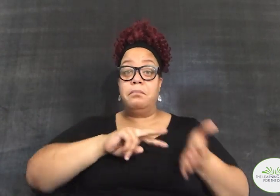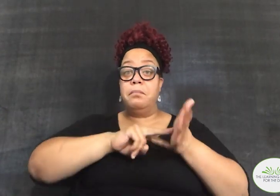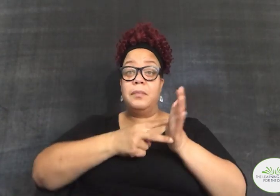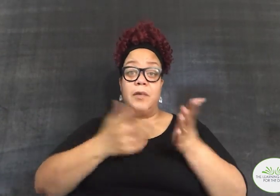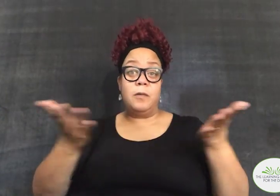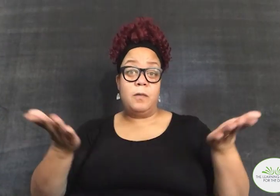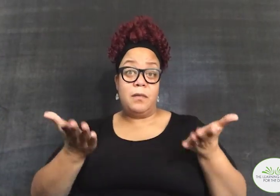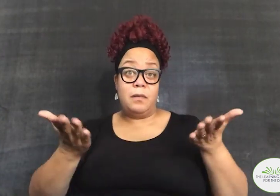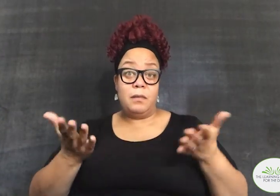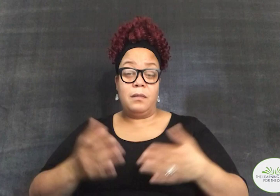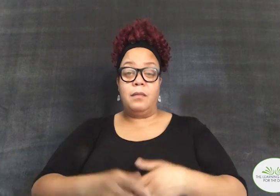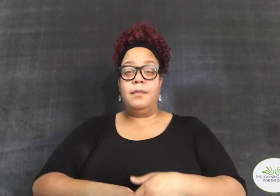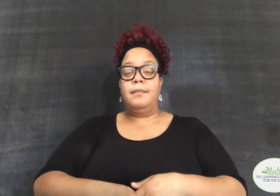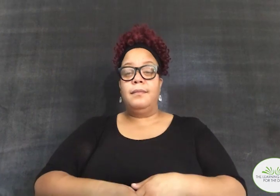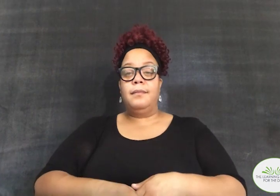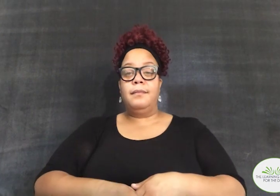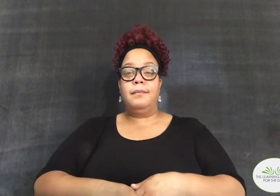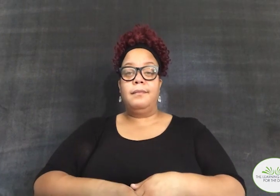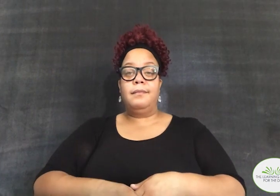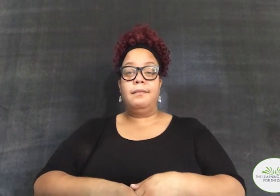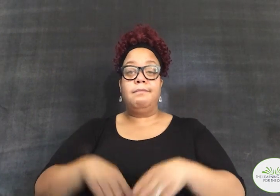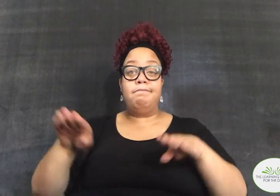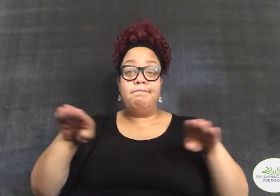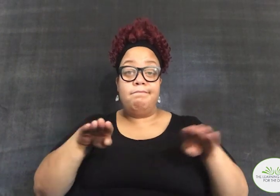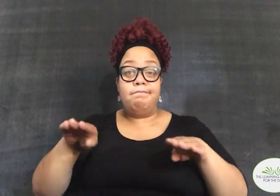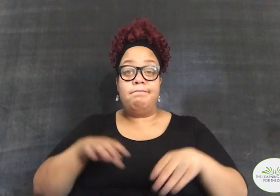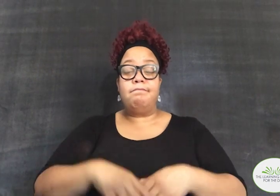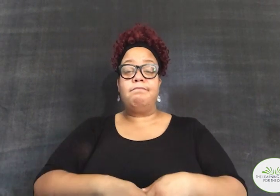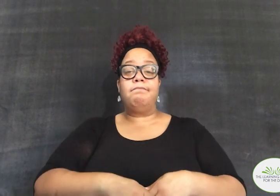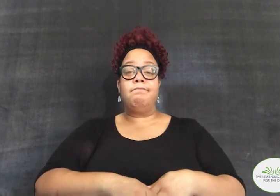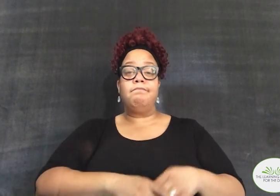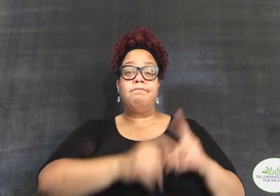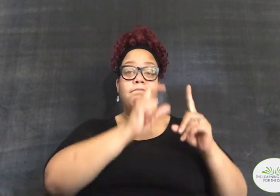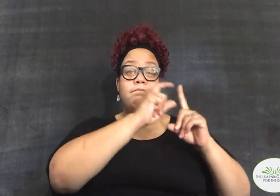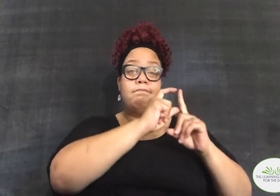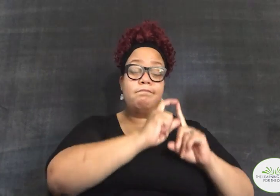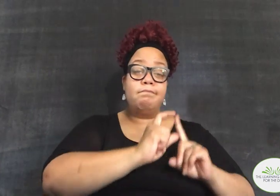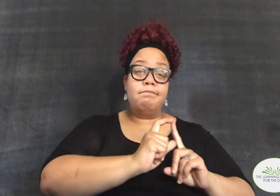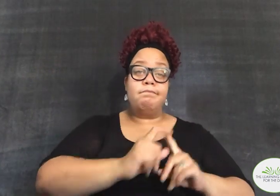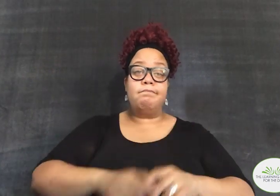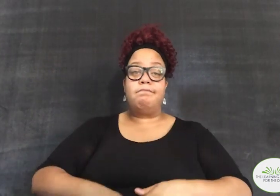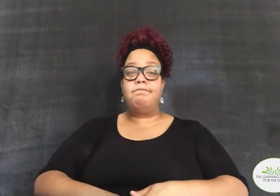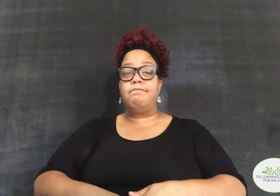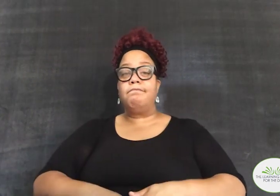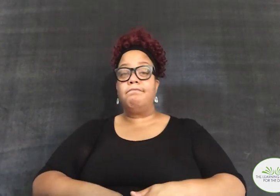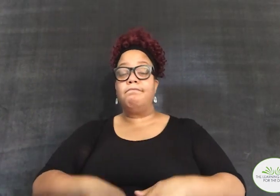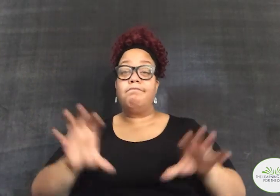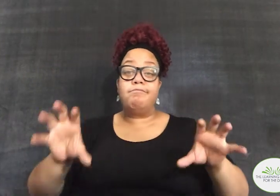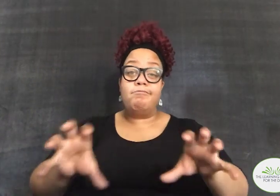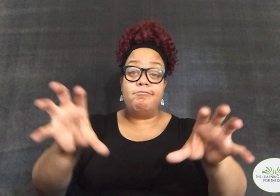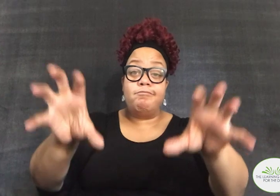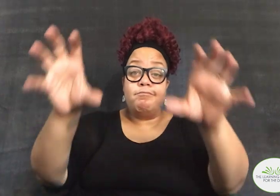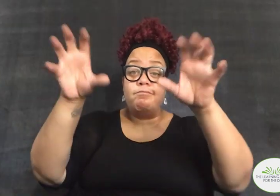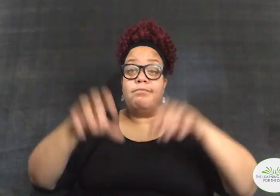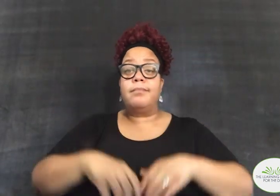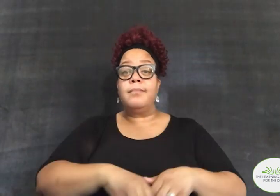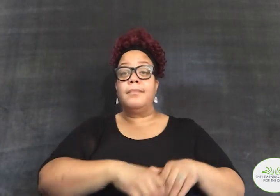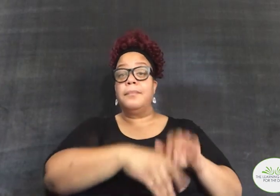Racism is defined as conduct, words, practices, or policies